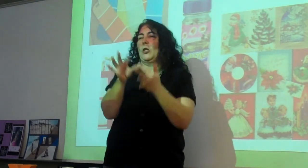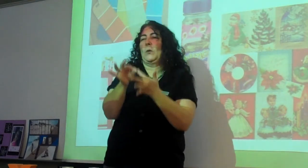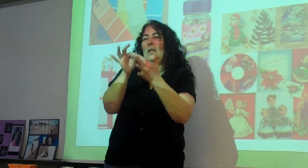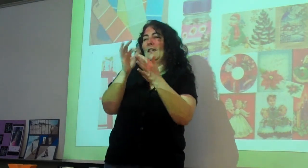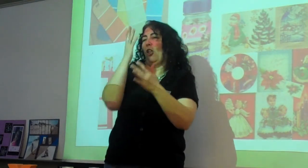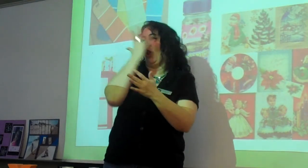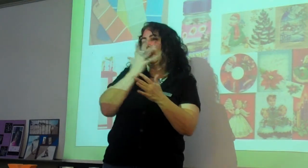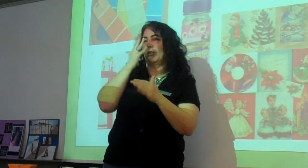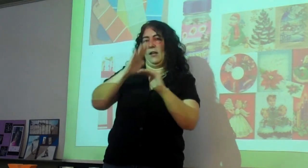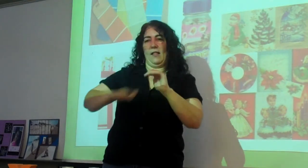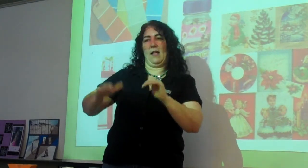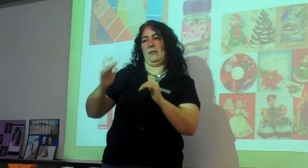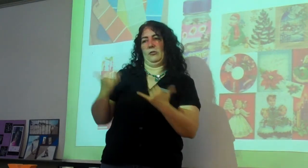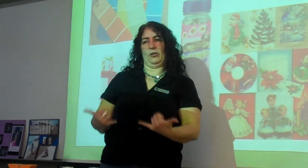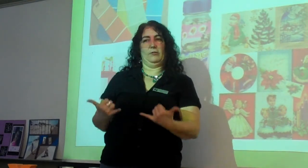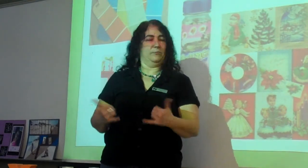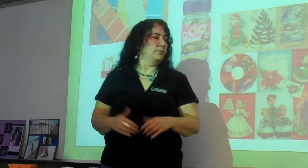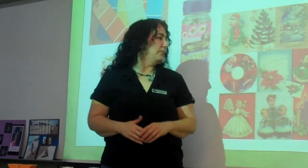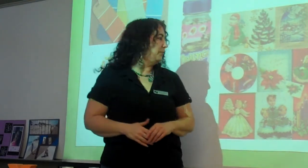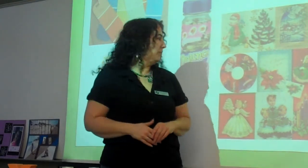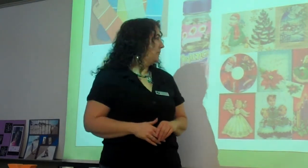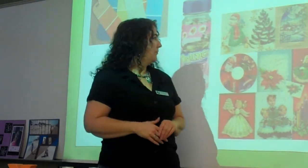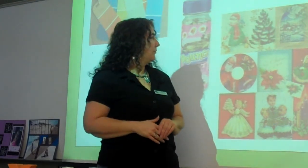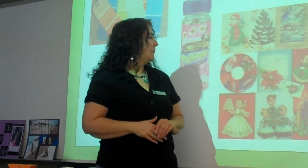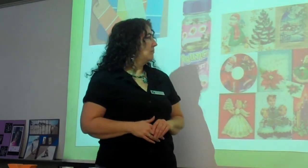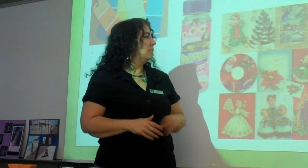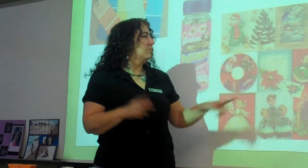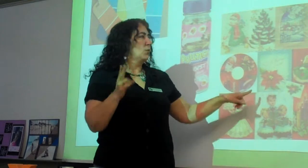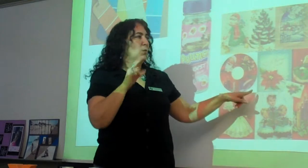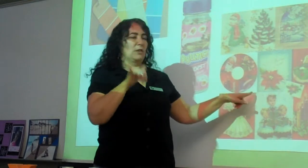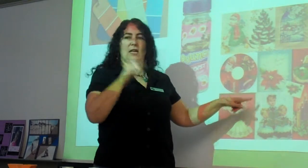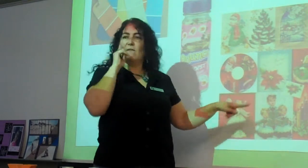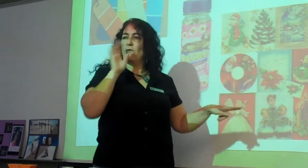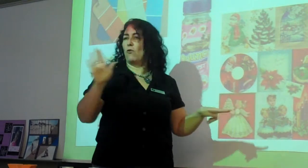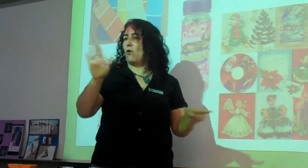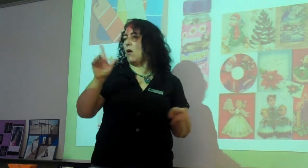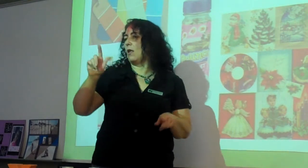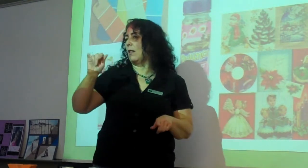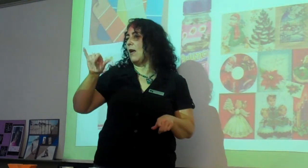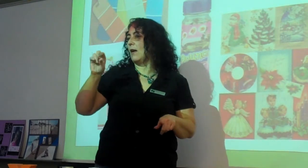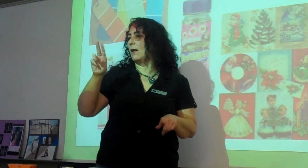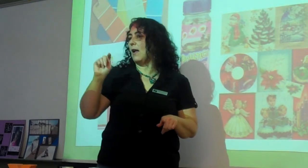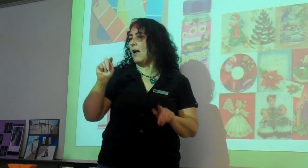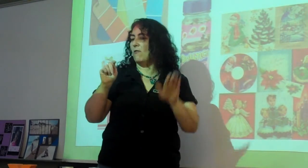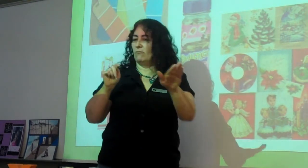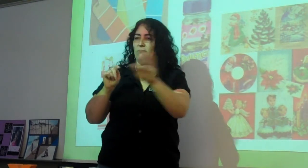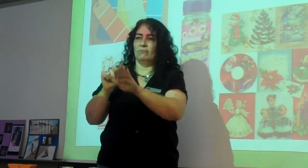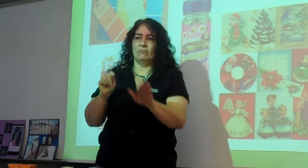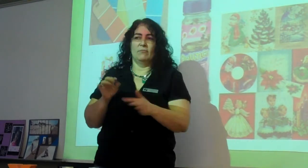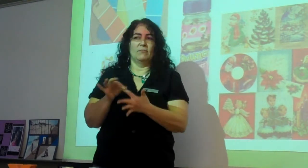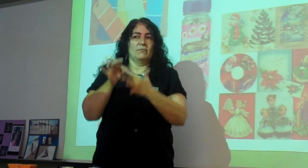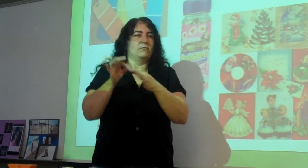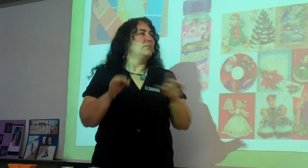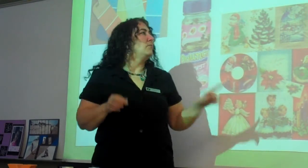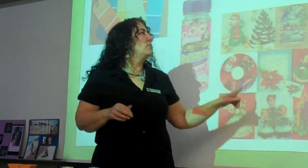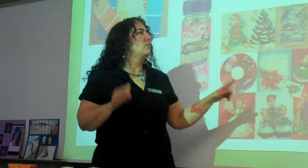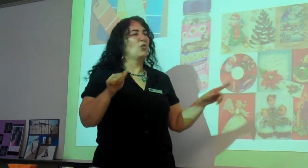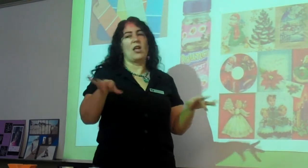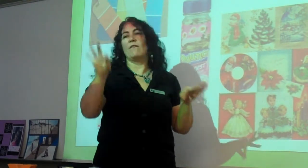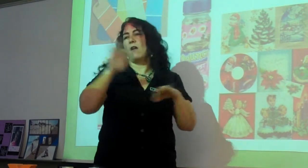my most favorite. I got different colors, different Christmas cards, especially if you want to, for the